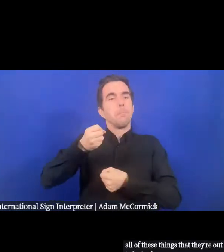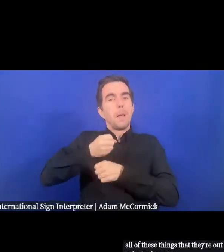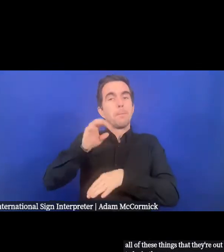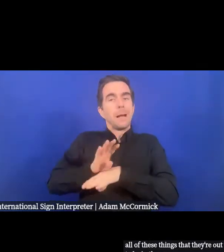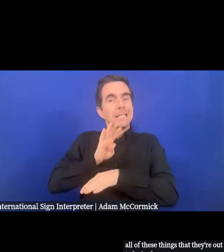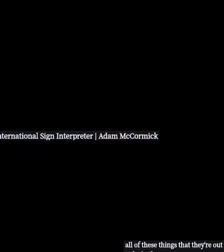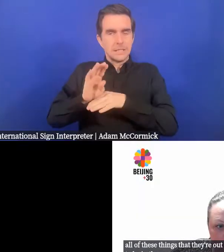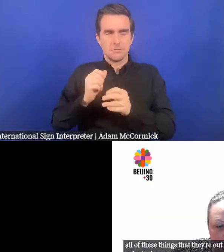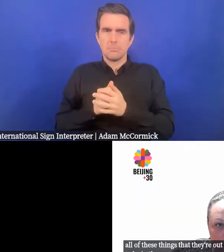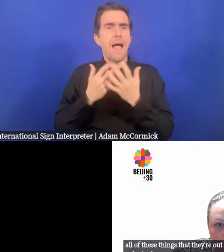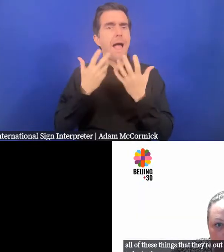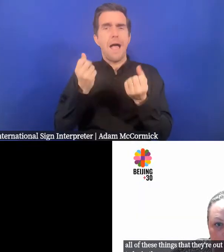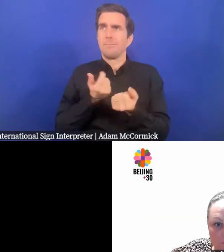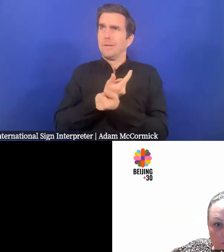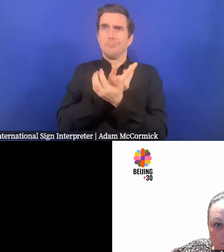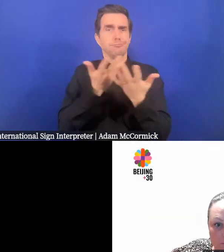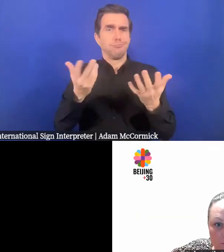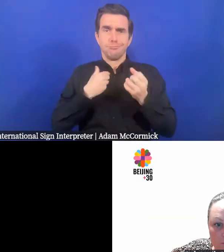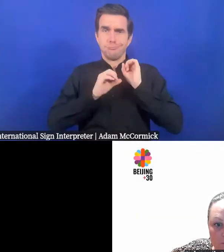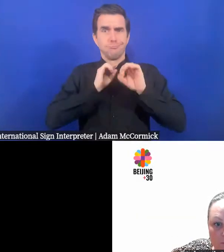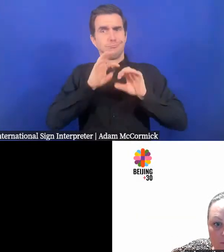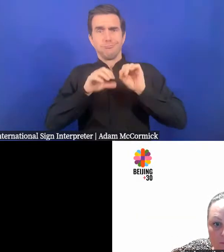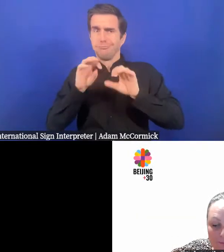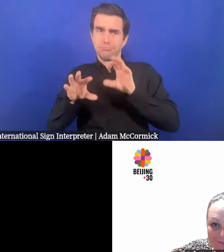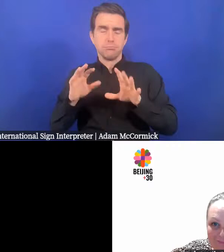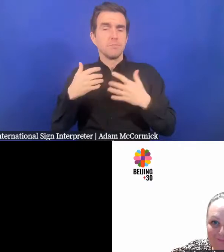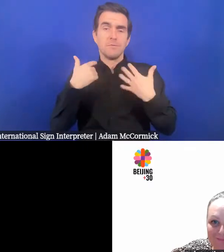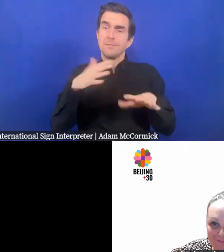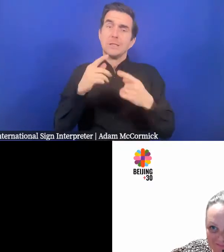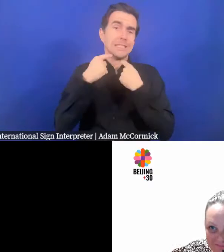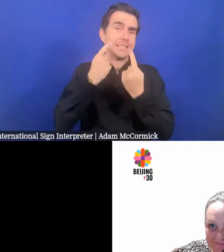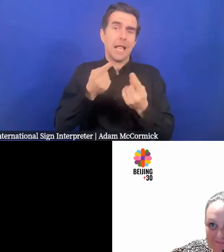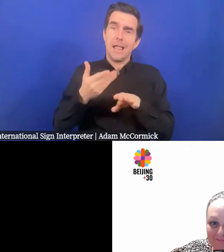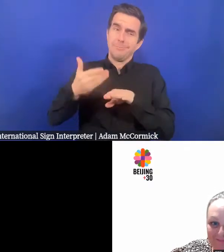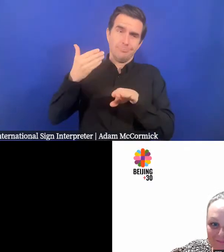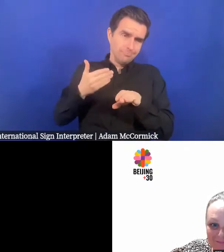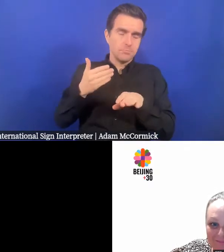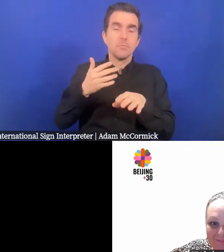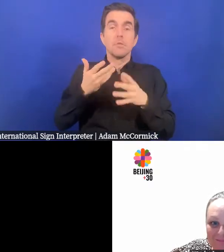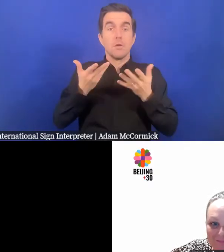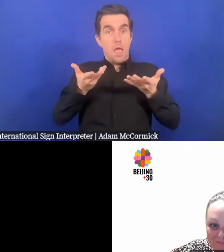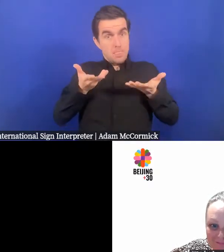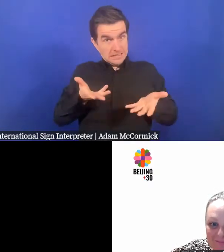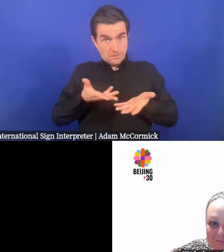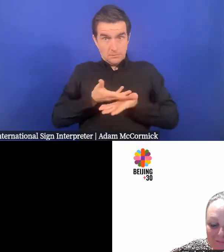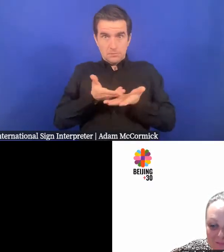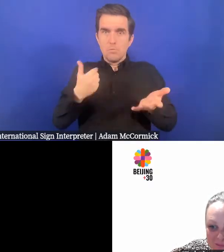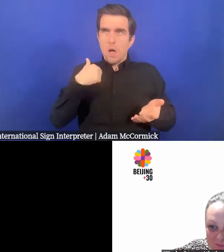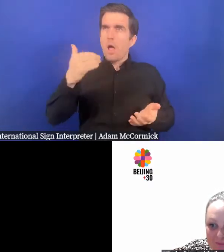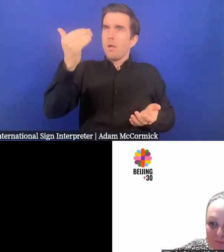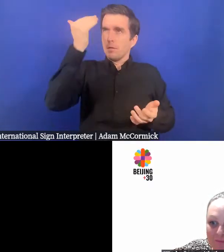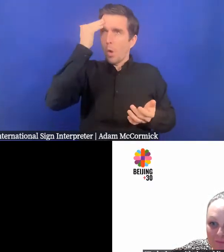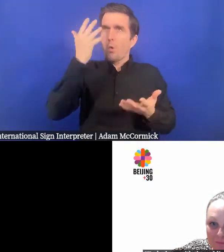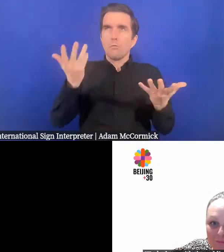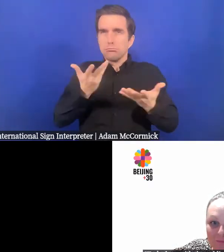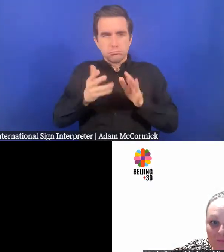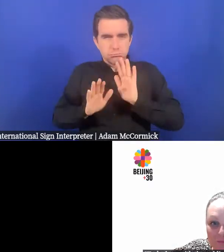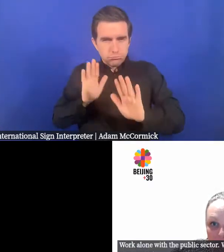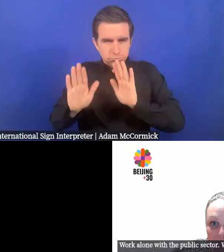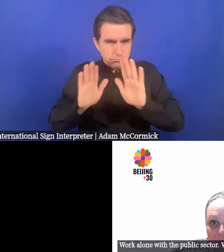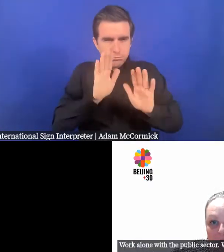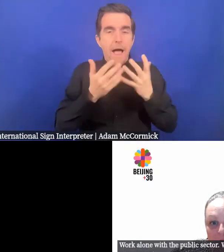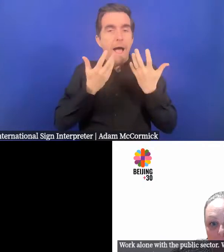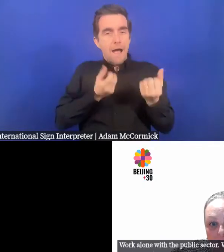to know that these things exist. Work along with the public sector. We work, as I said before, closely with the government. So